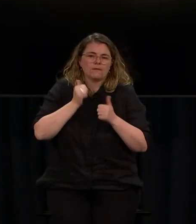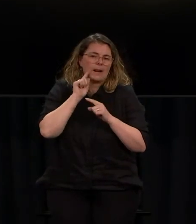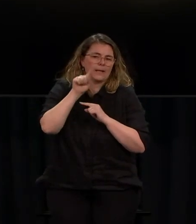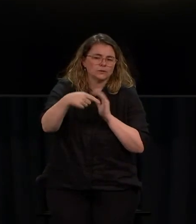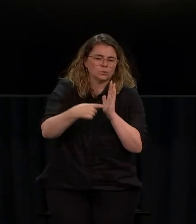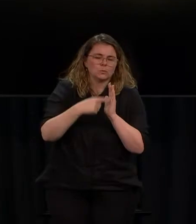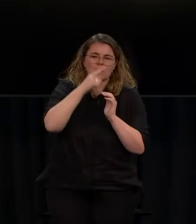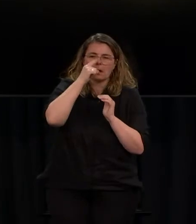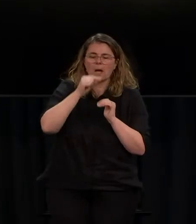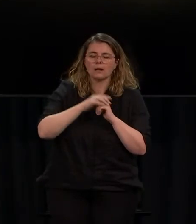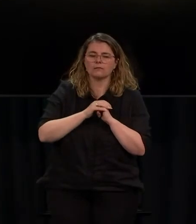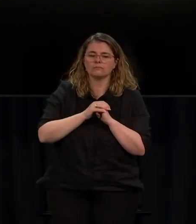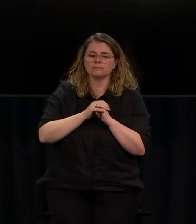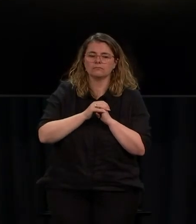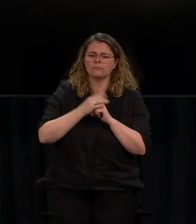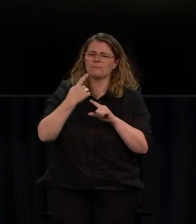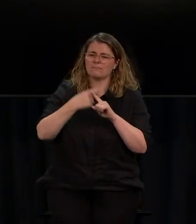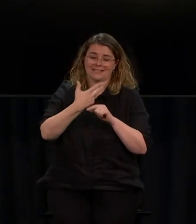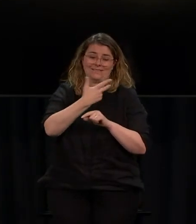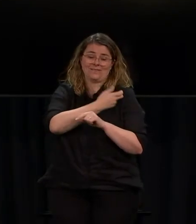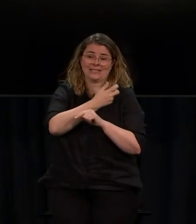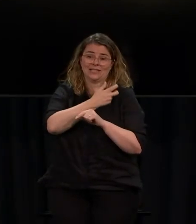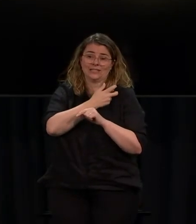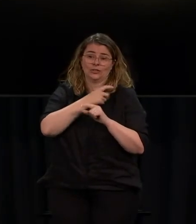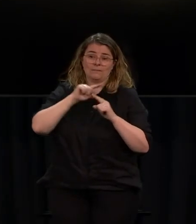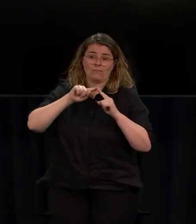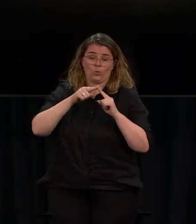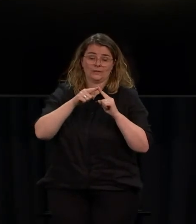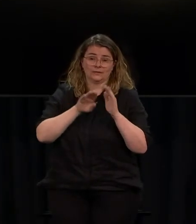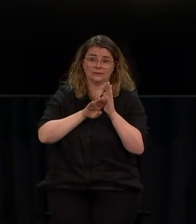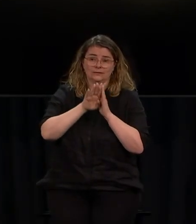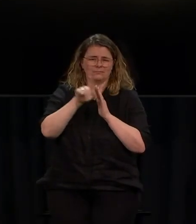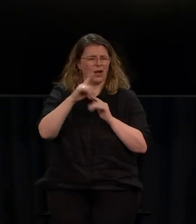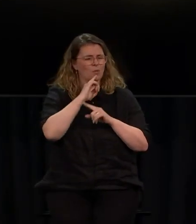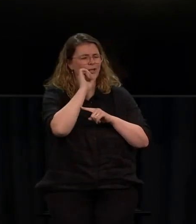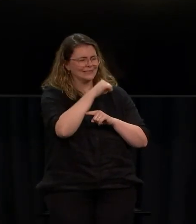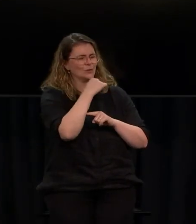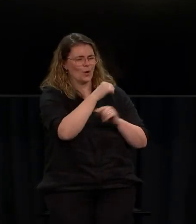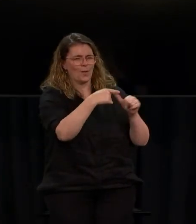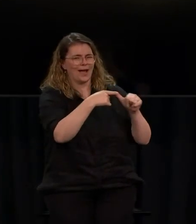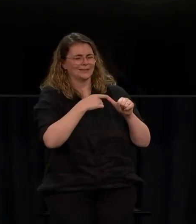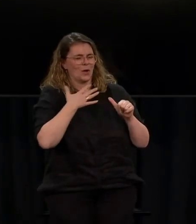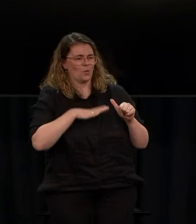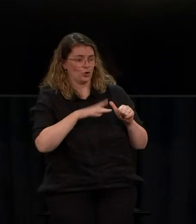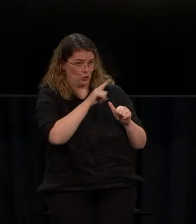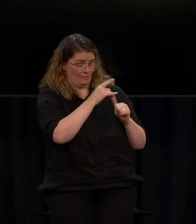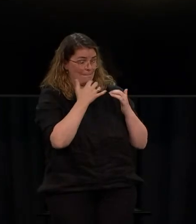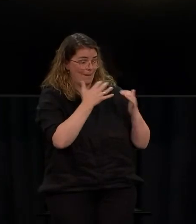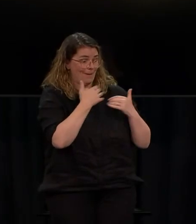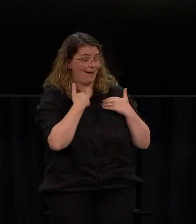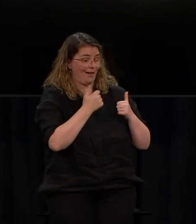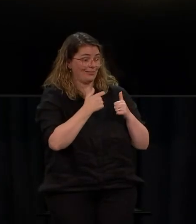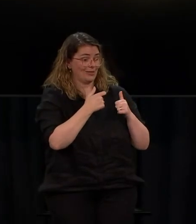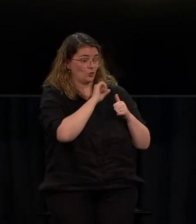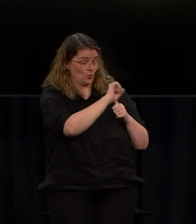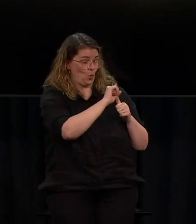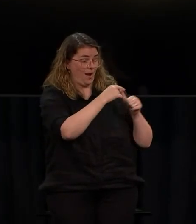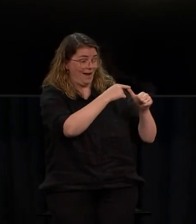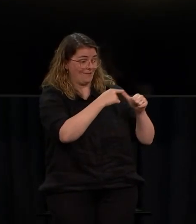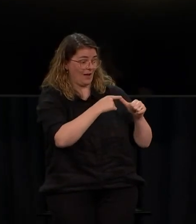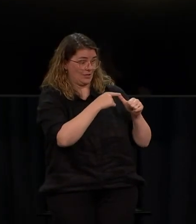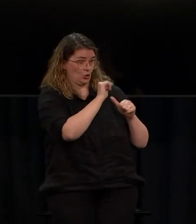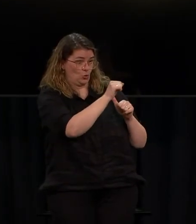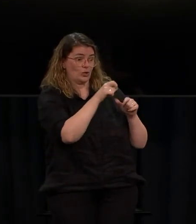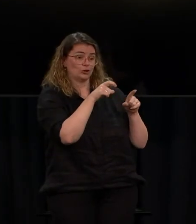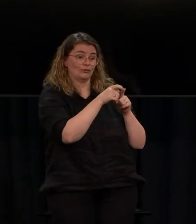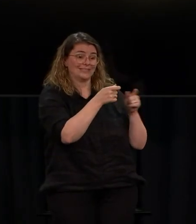I think those vaccination milestones across Tamaki Makaurau are... Is it from the public health advice perspective, is it you as the